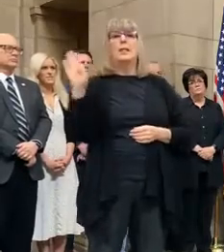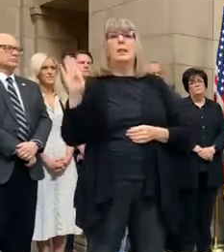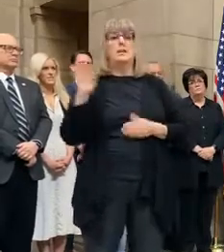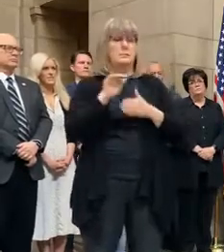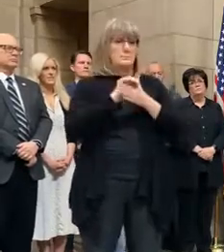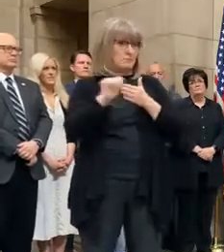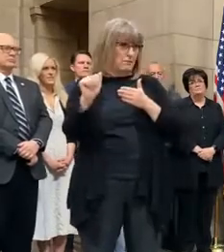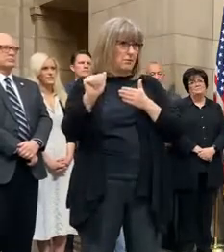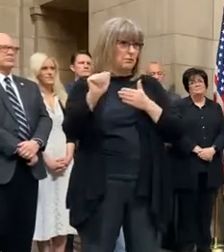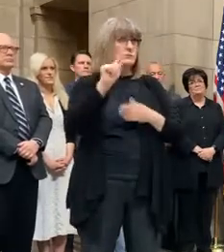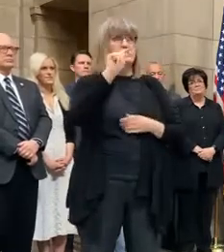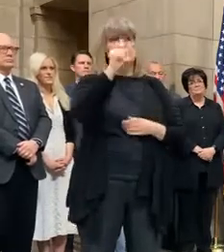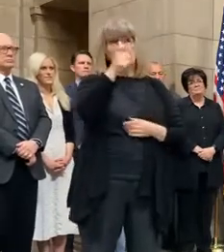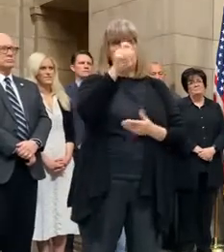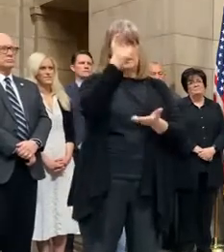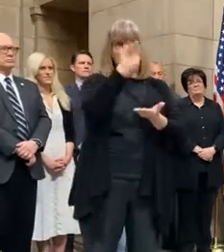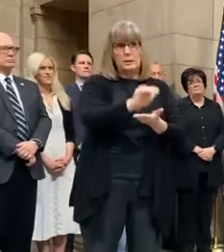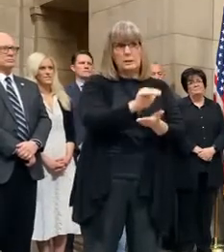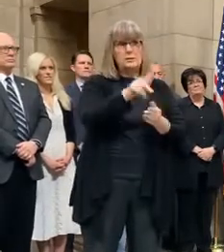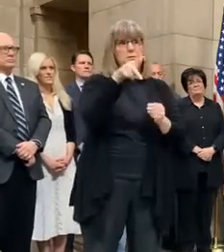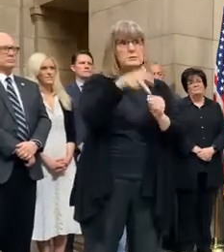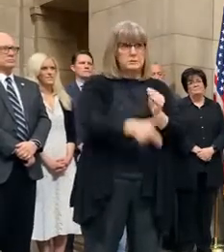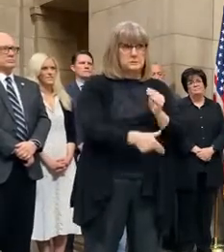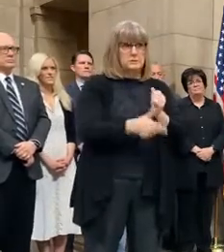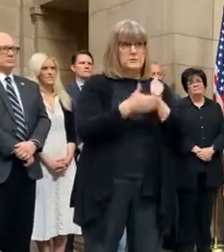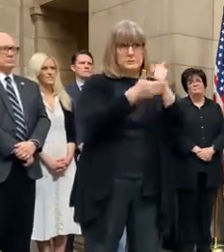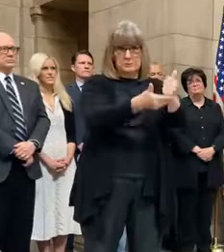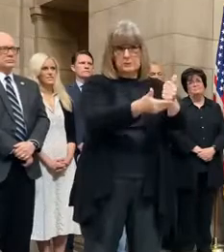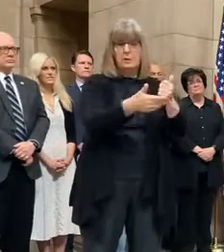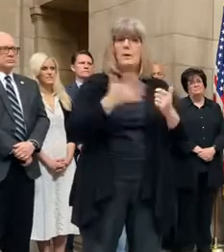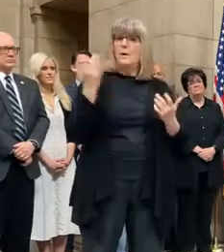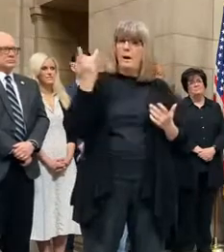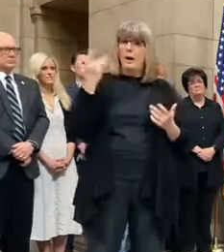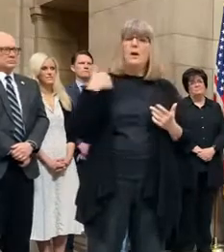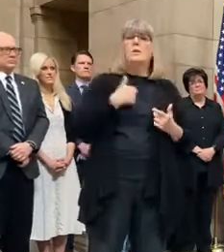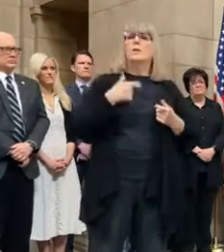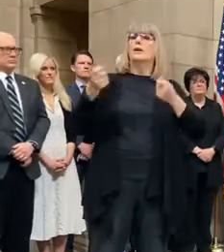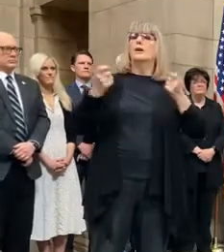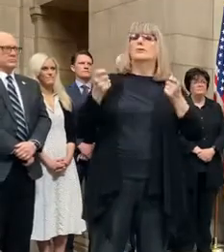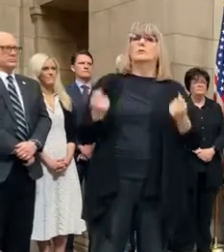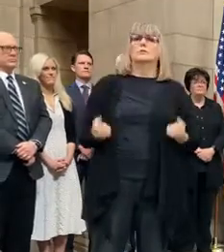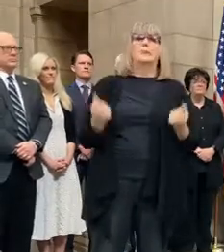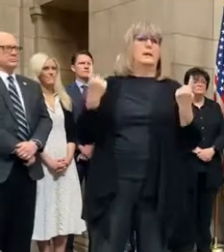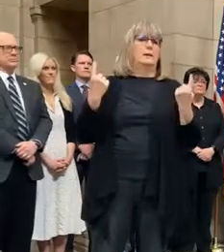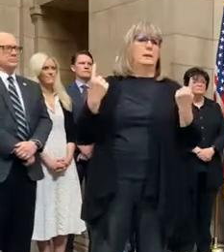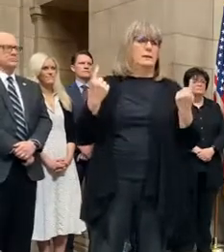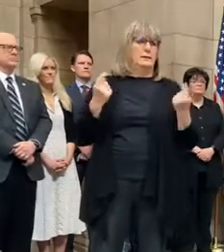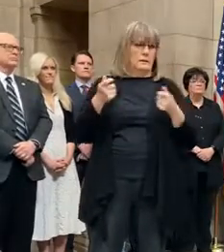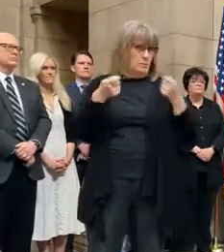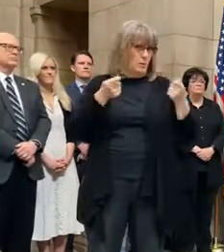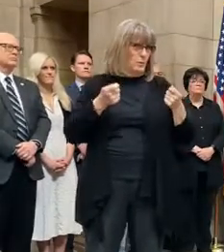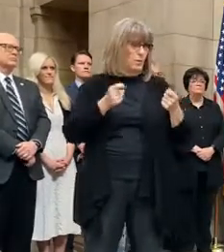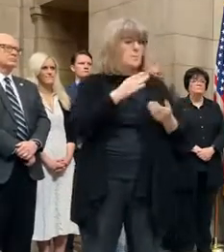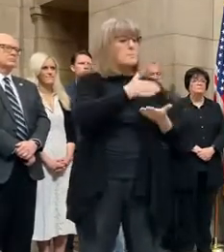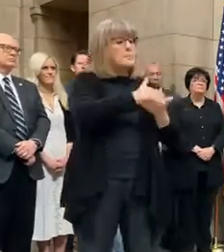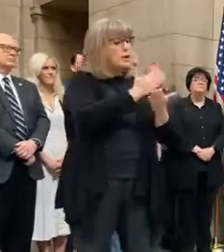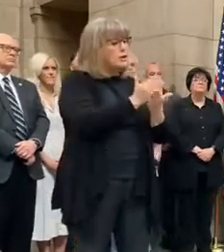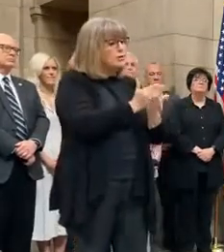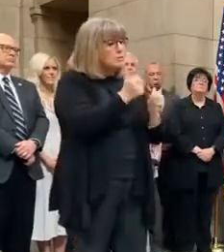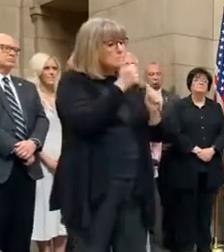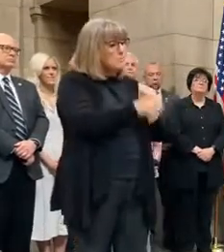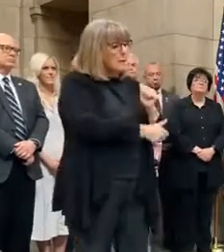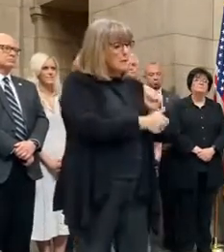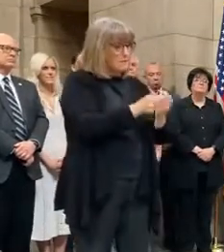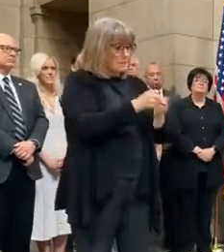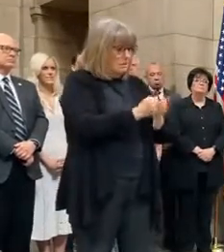been able to do that because we've also been able to control our spending. You look at the budgets we've passed, we've kept that growth